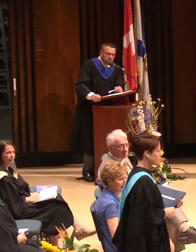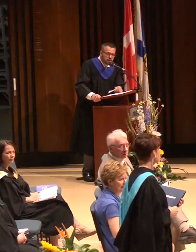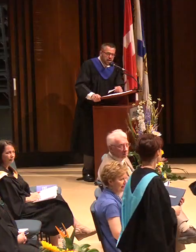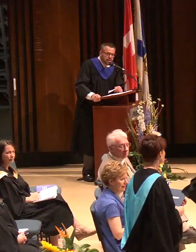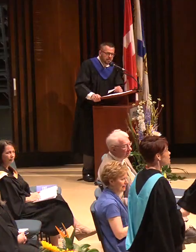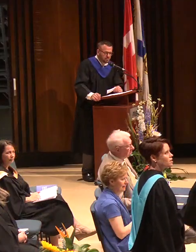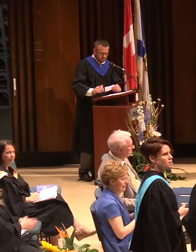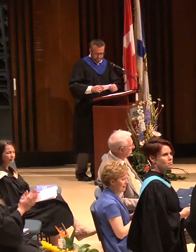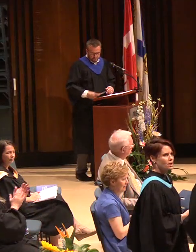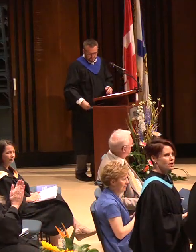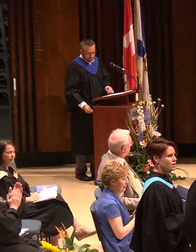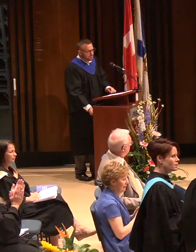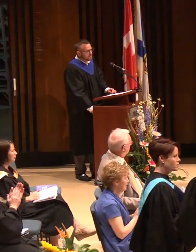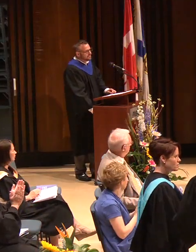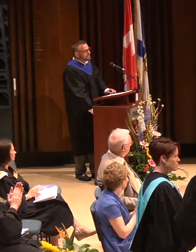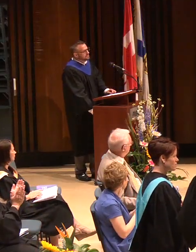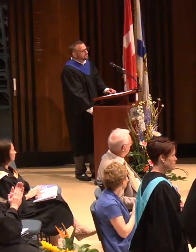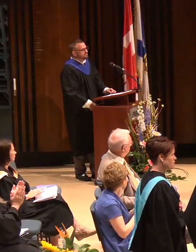Mark Bernand.